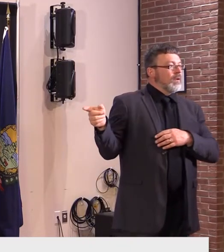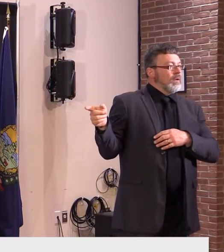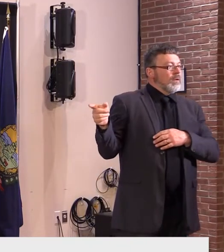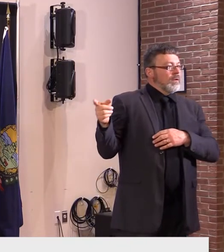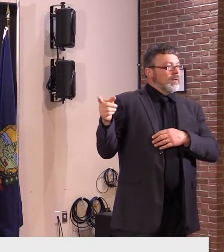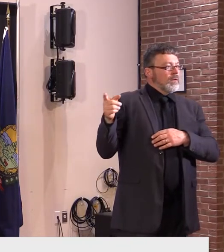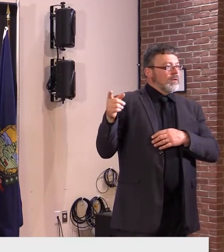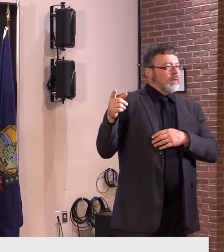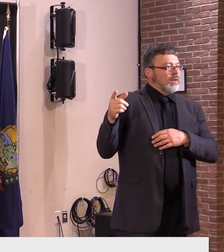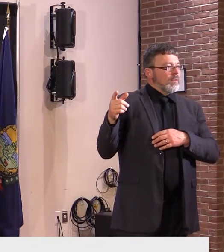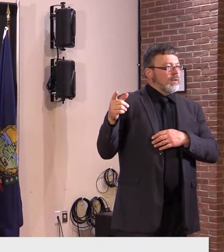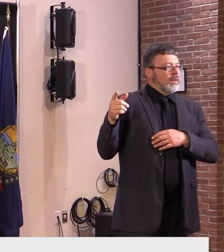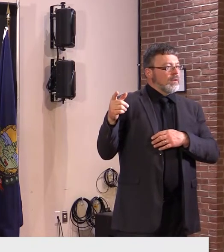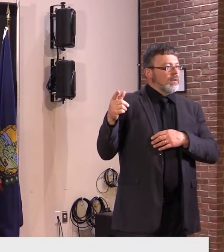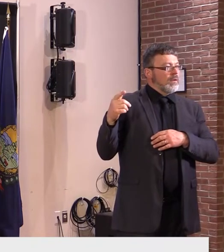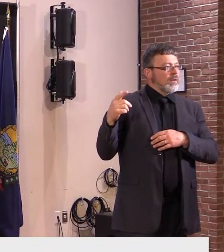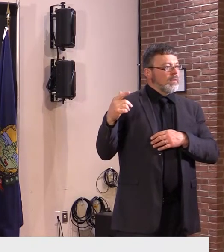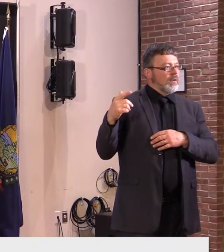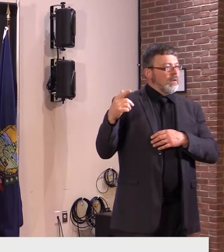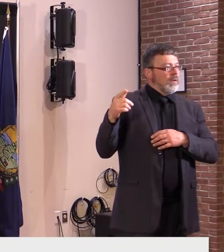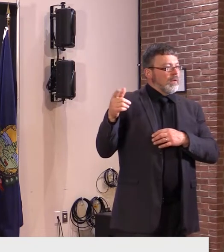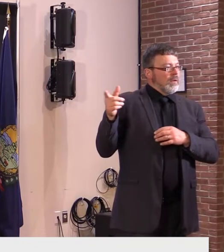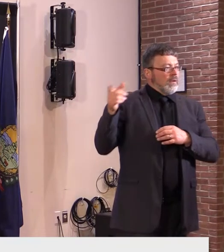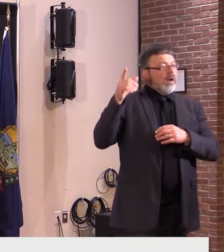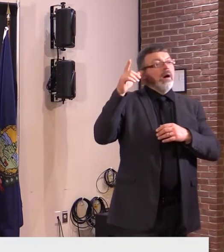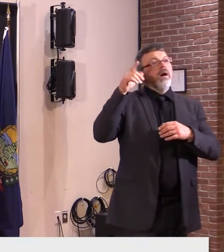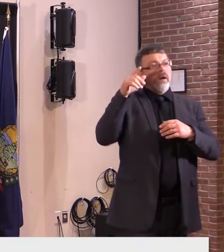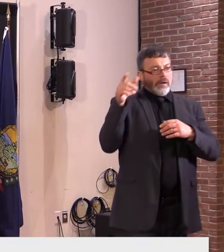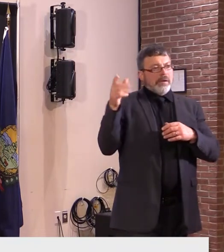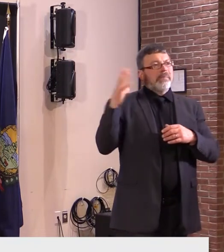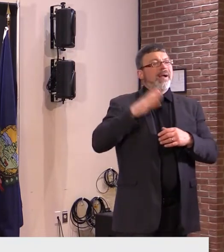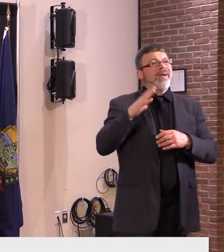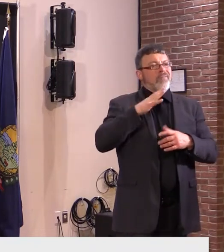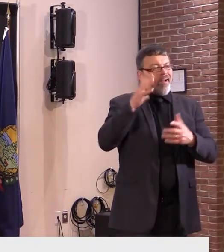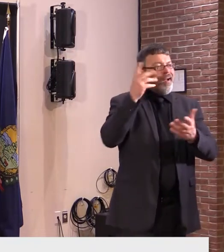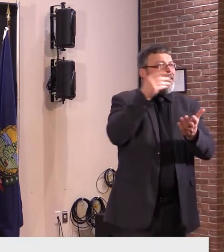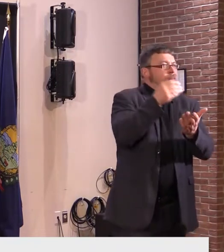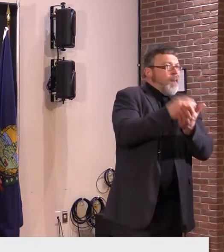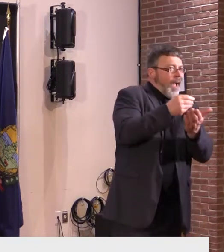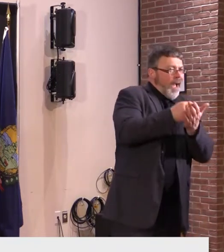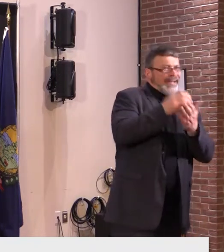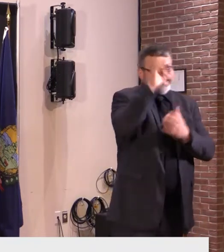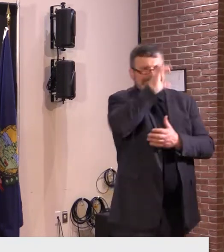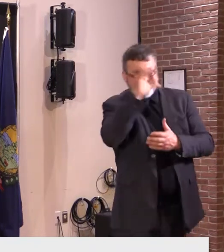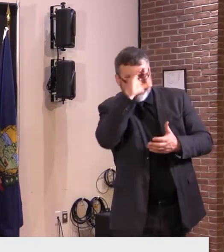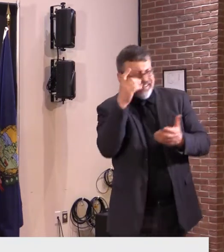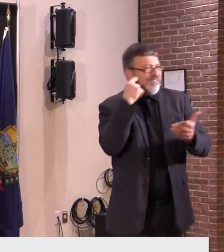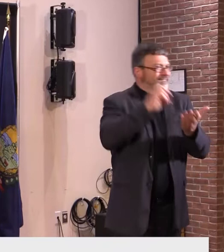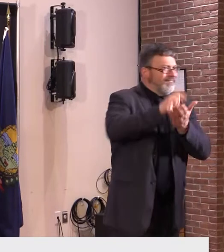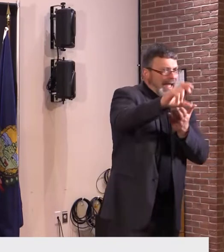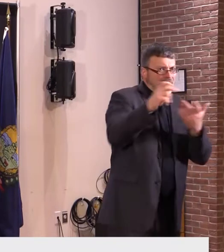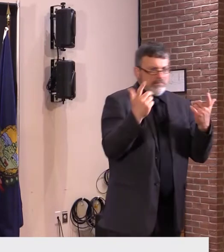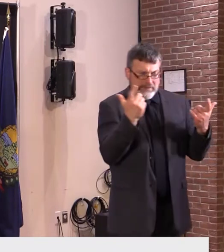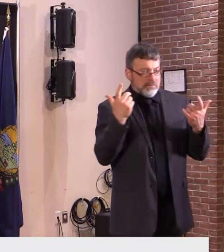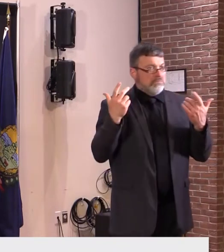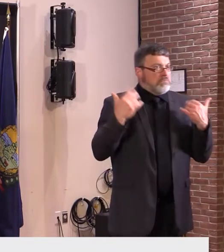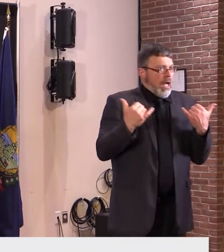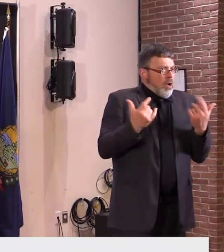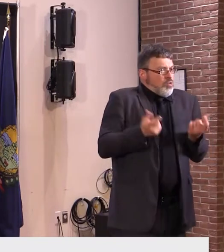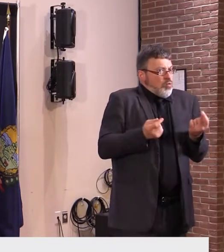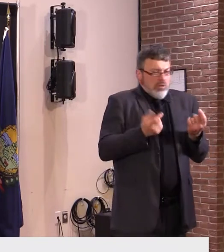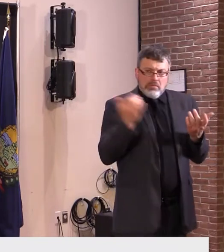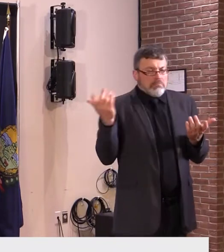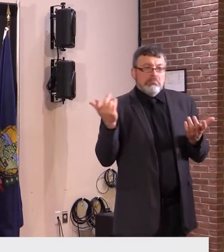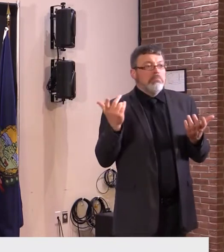to continue to do the work at hand right now and put all these measures into place, put the funding into place, and